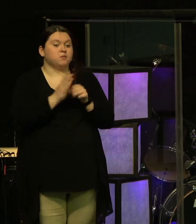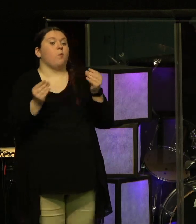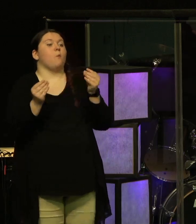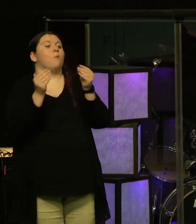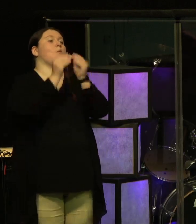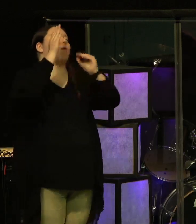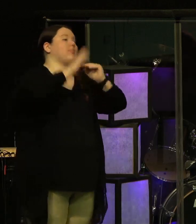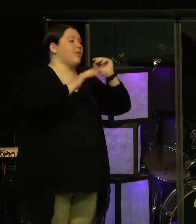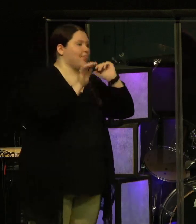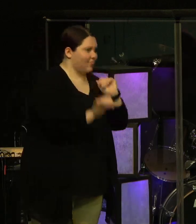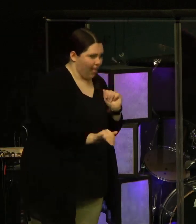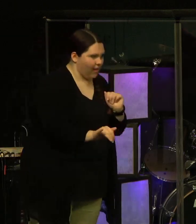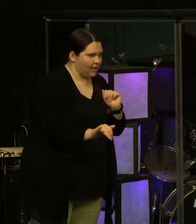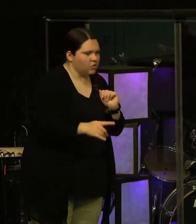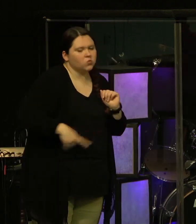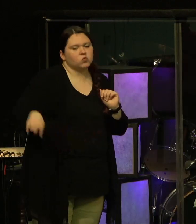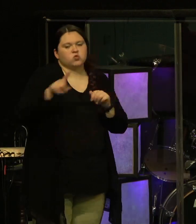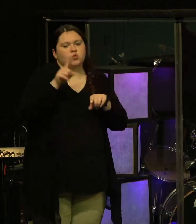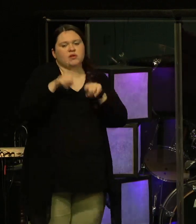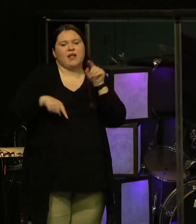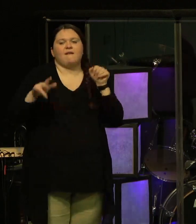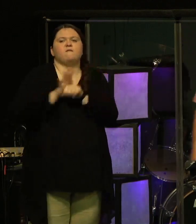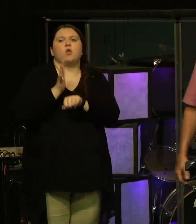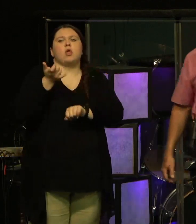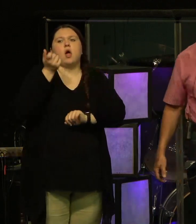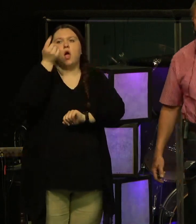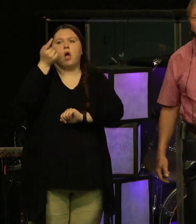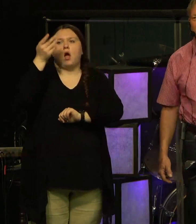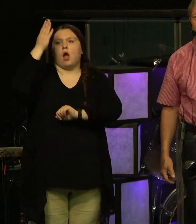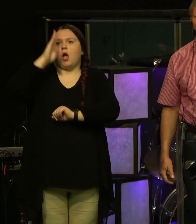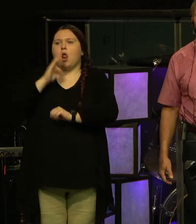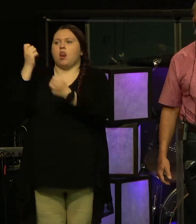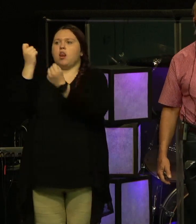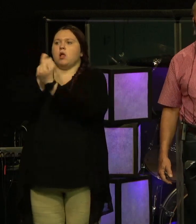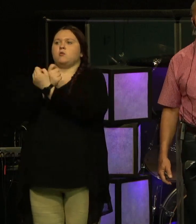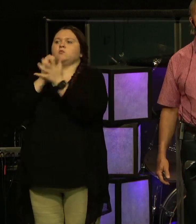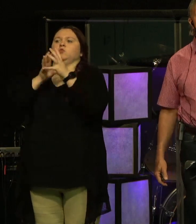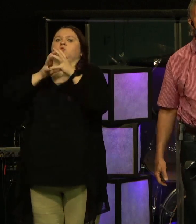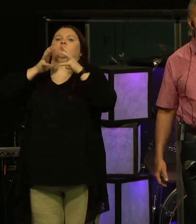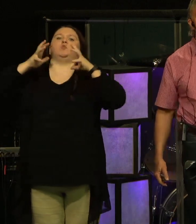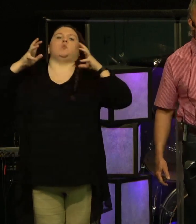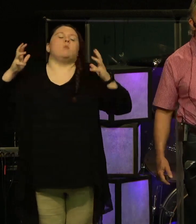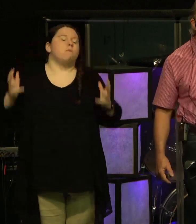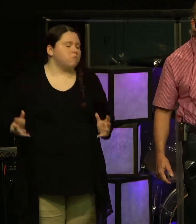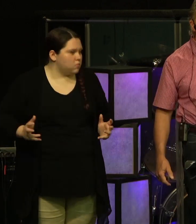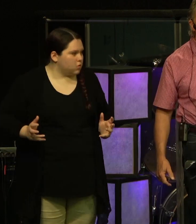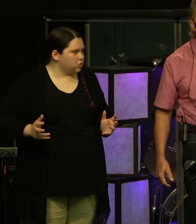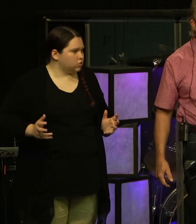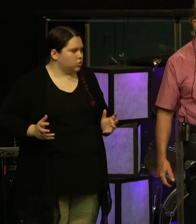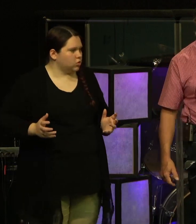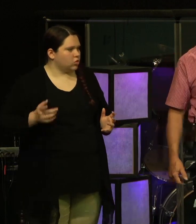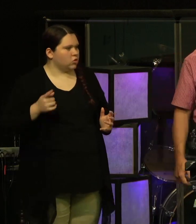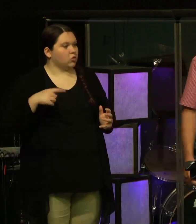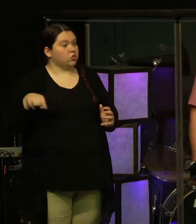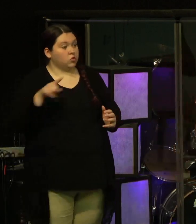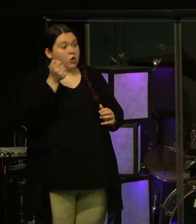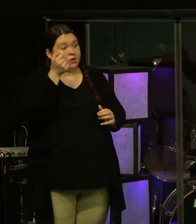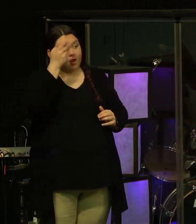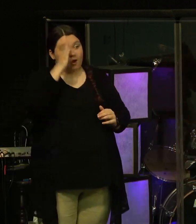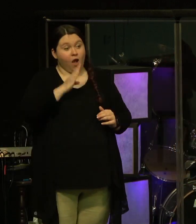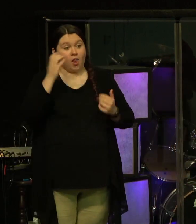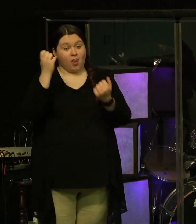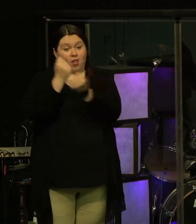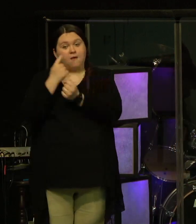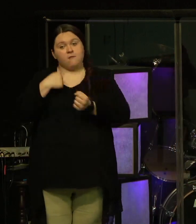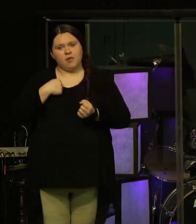You can't comprehend the love that God has for you. So whatever understanding you have of God loves me, he loves you more